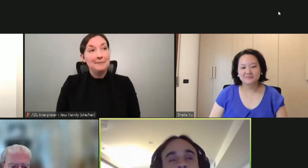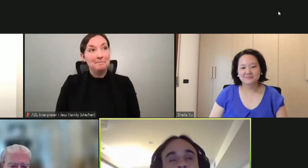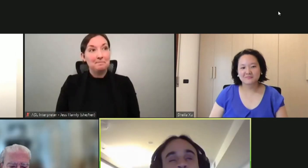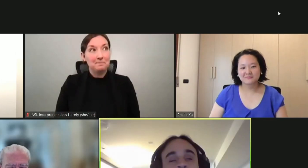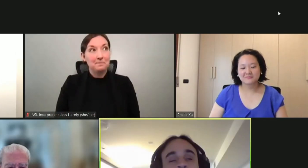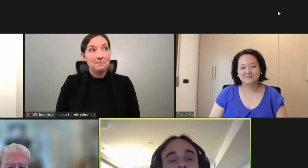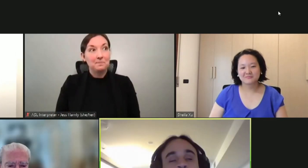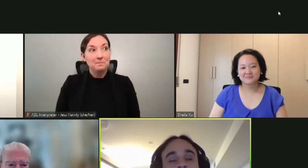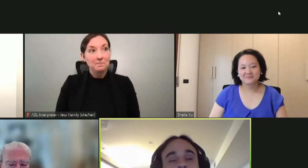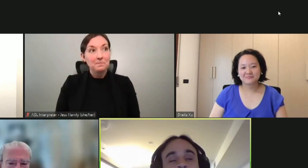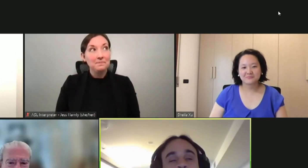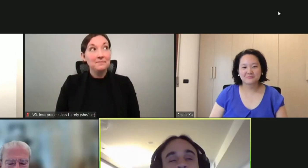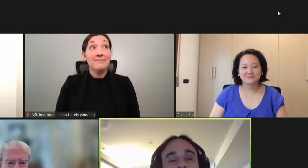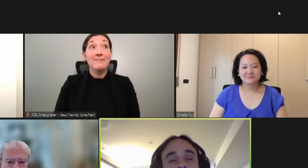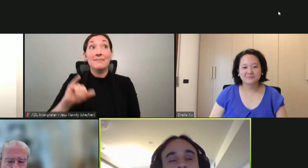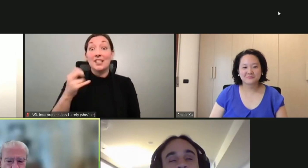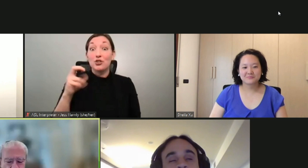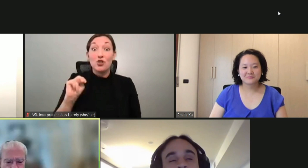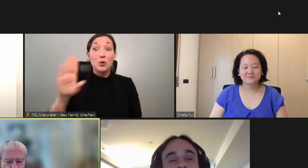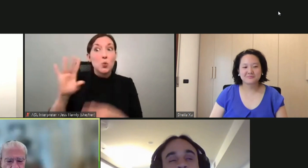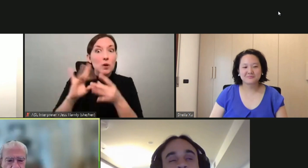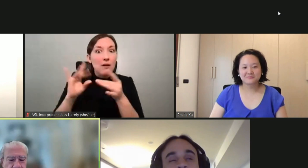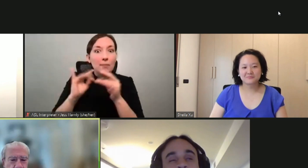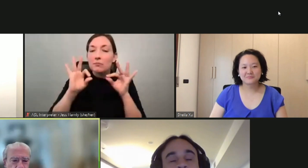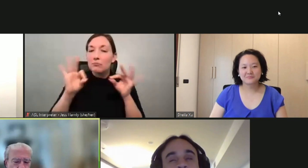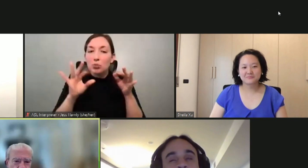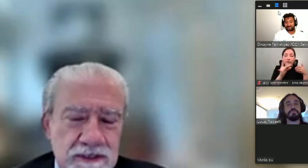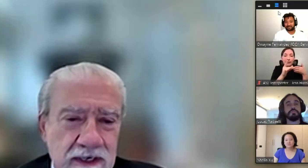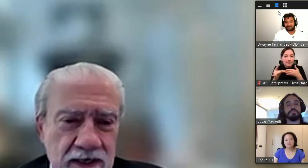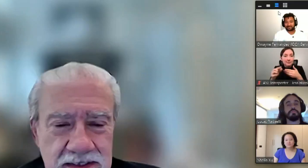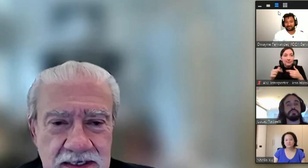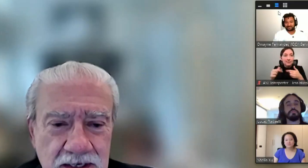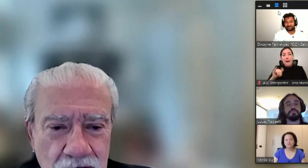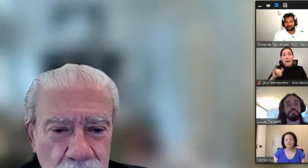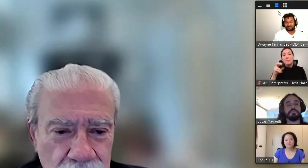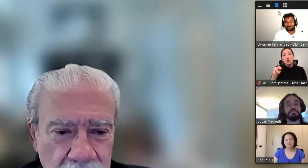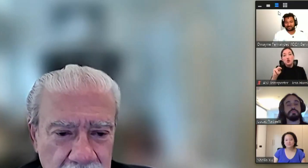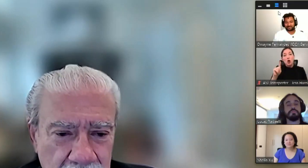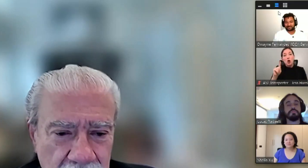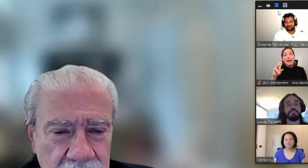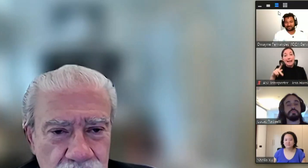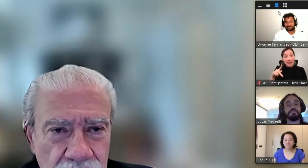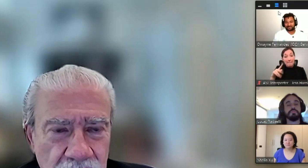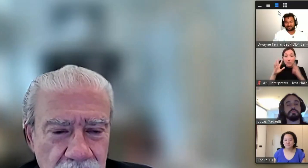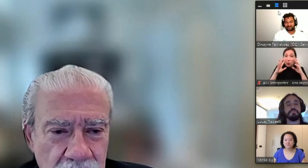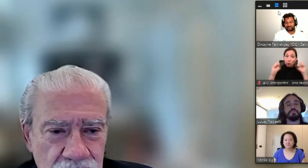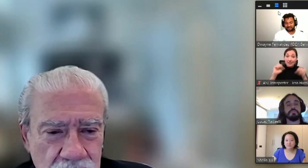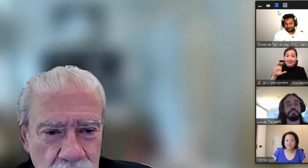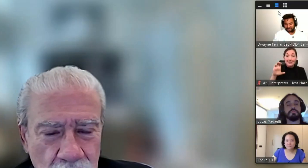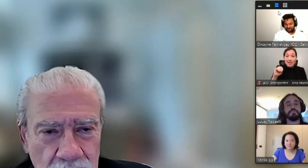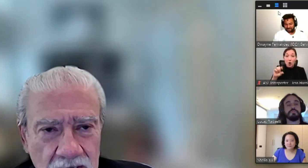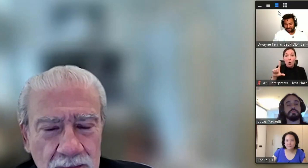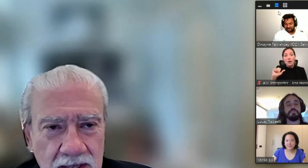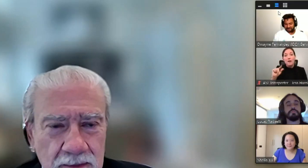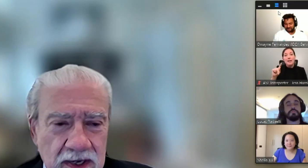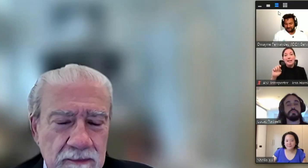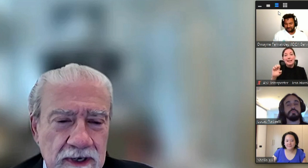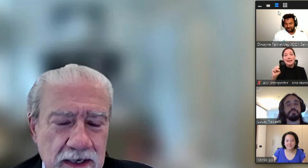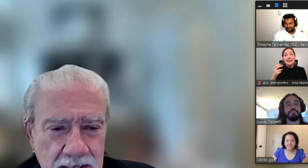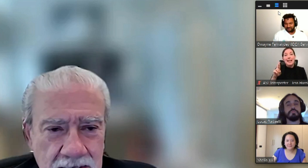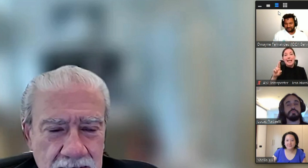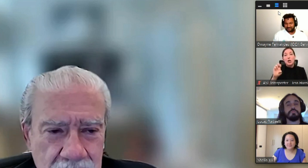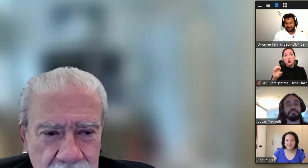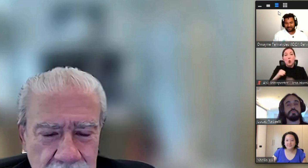That's it. Your comments are a perfect segue. I'm John Kemp. I'm president and CEO of Lakeshore Foundation in Birmingham,